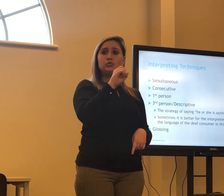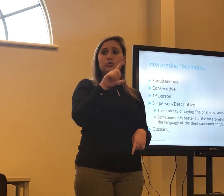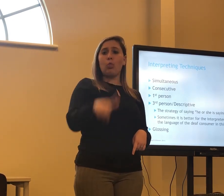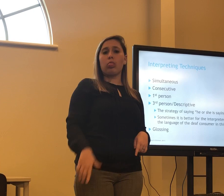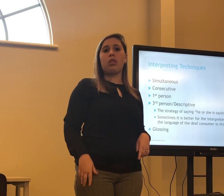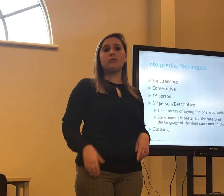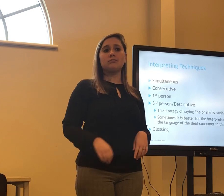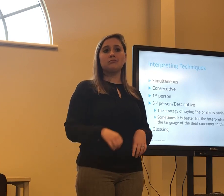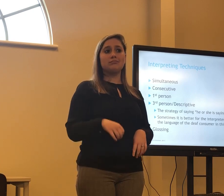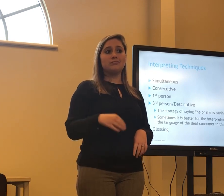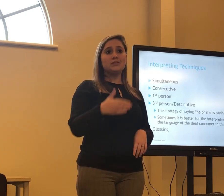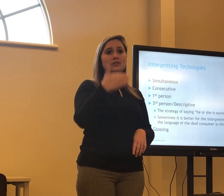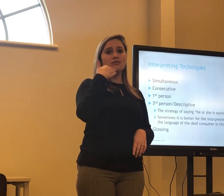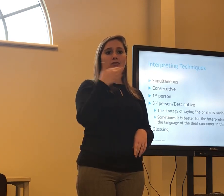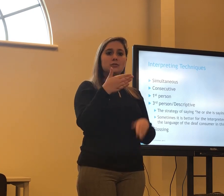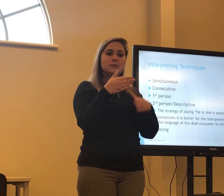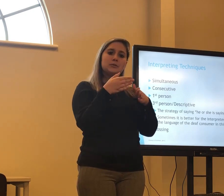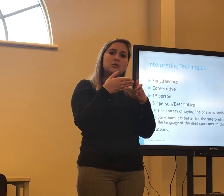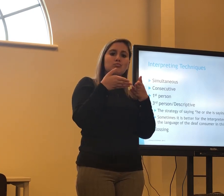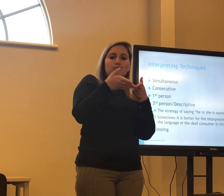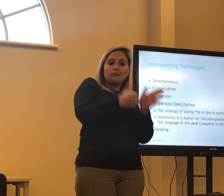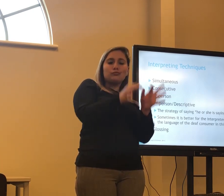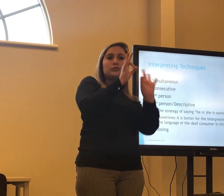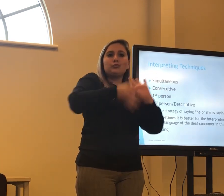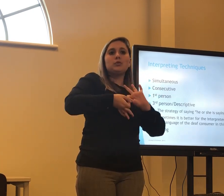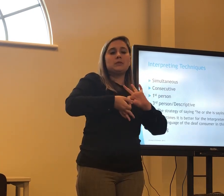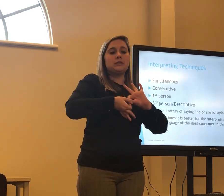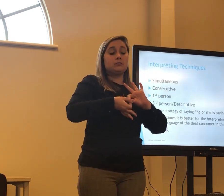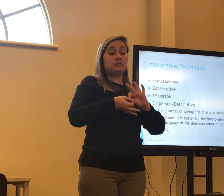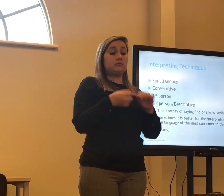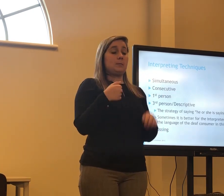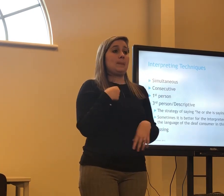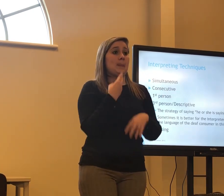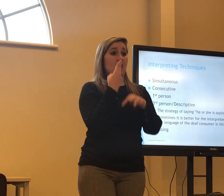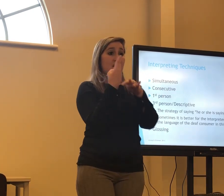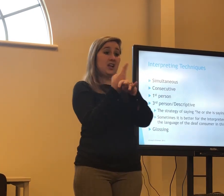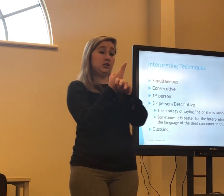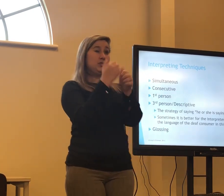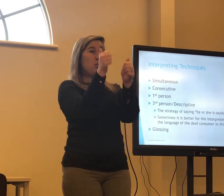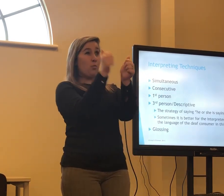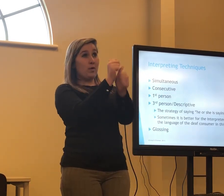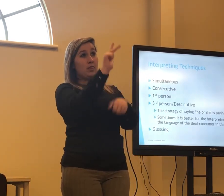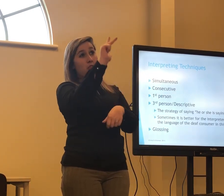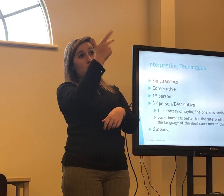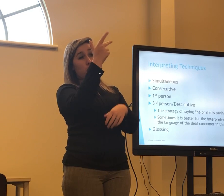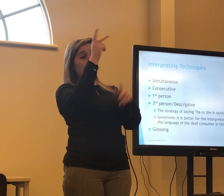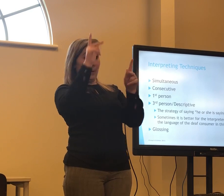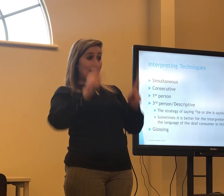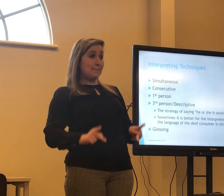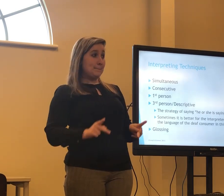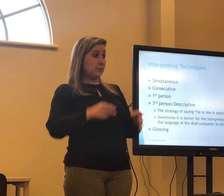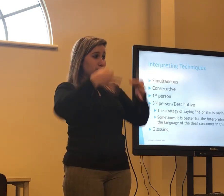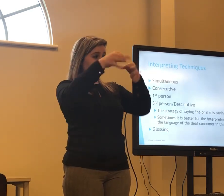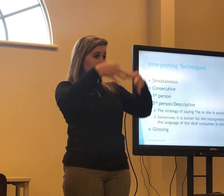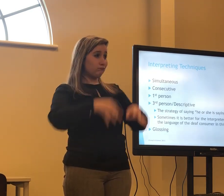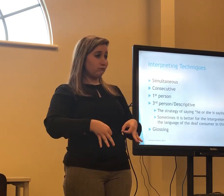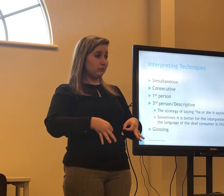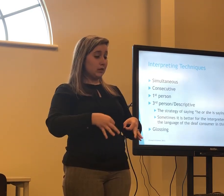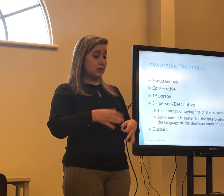I'll use glossing in tandem with third person descriptive. Because my client, I was